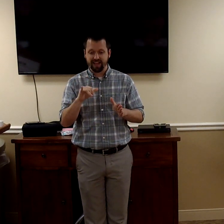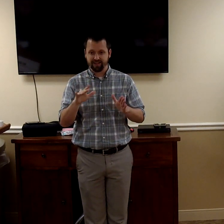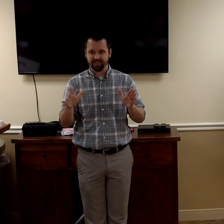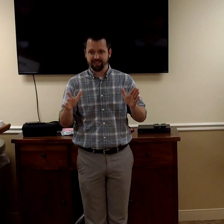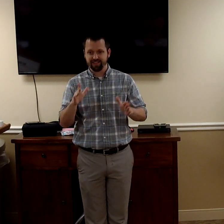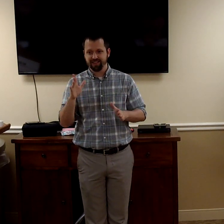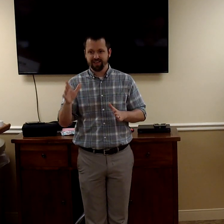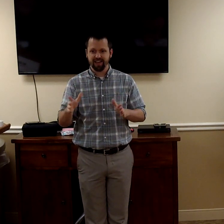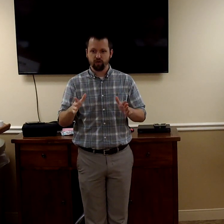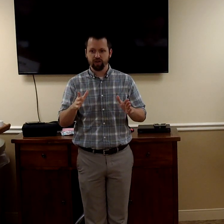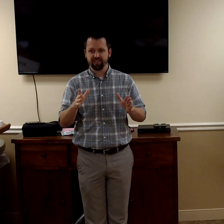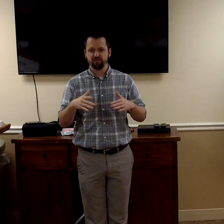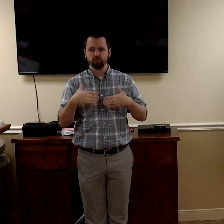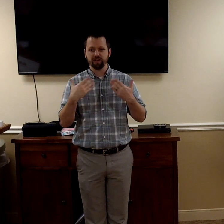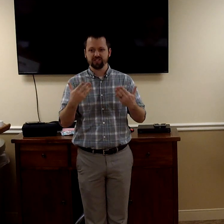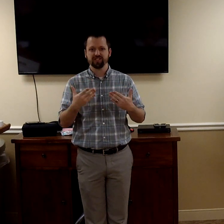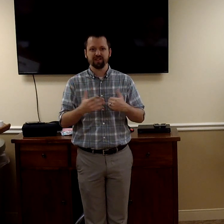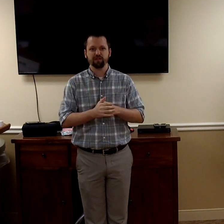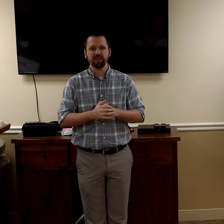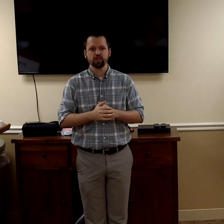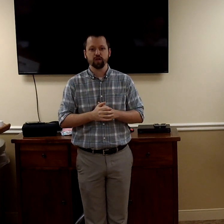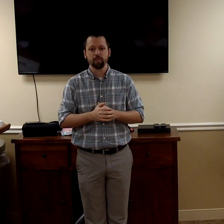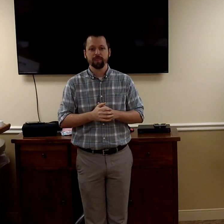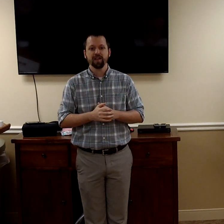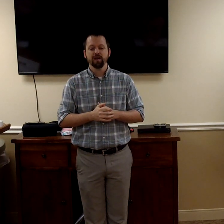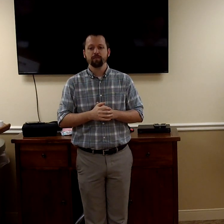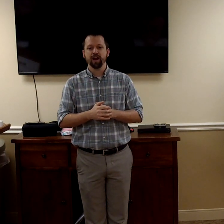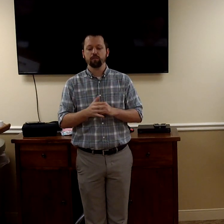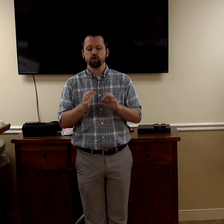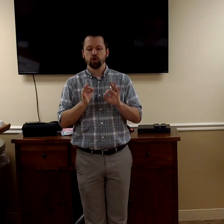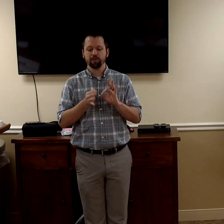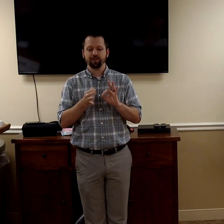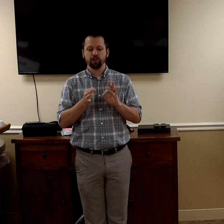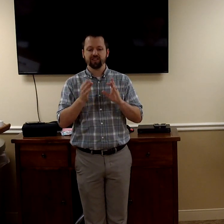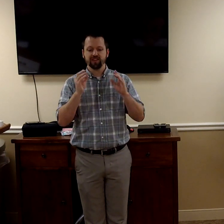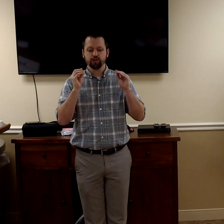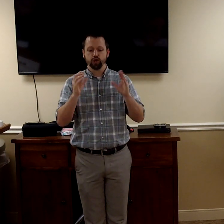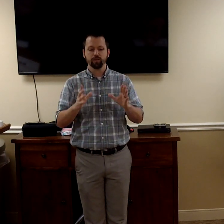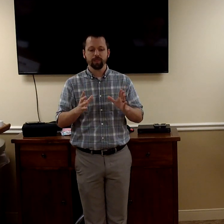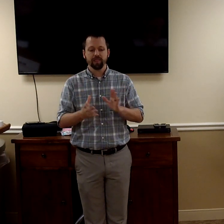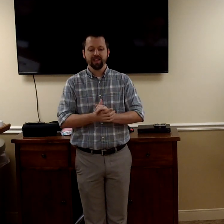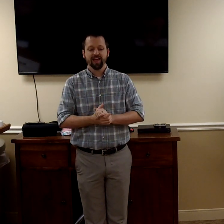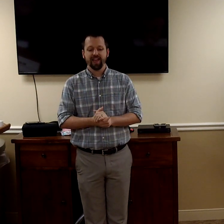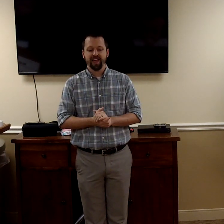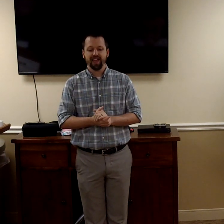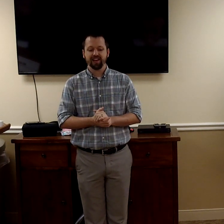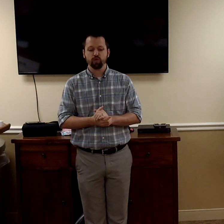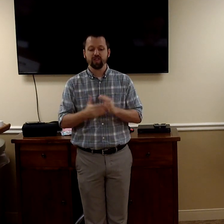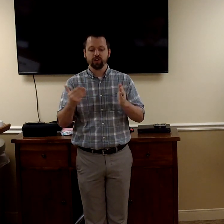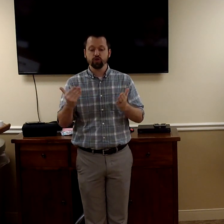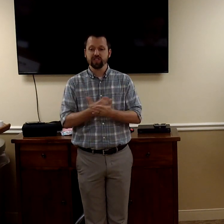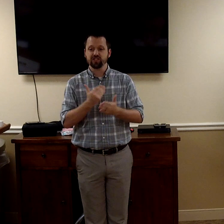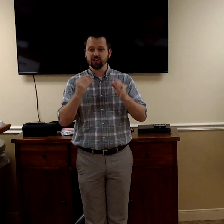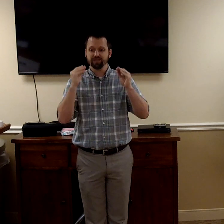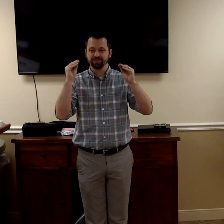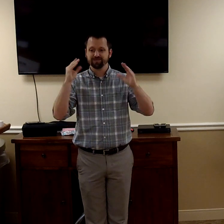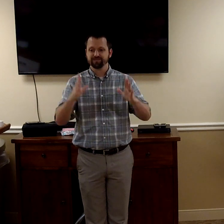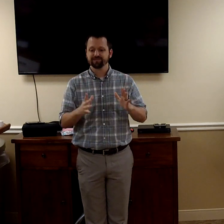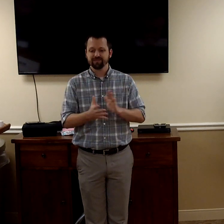because I don't want to say too much information. But I'm interpreting for a teacher, and he was a new teacher. It